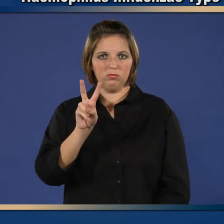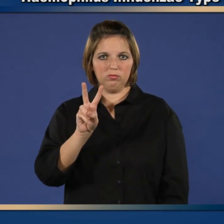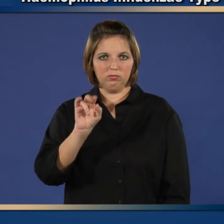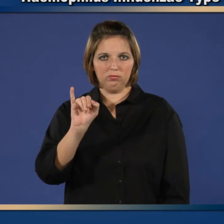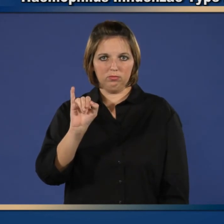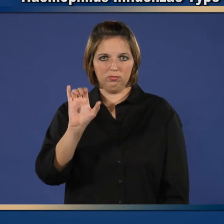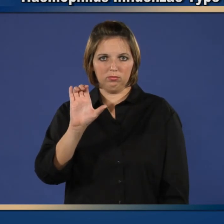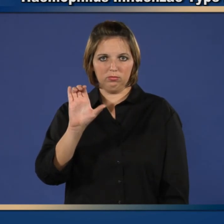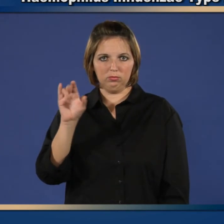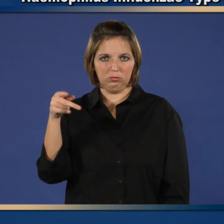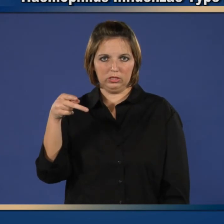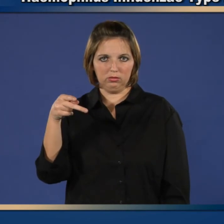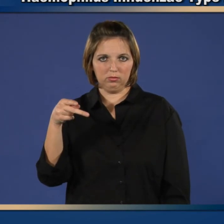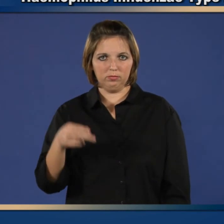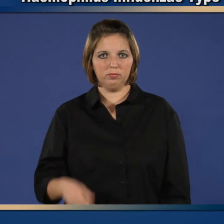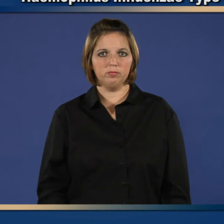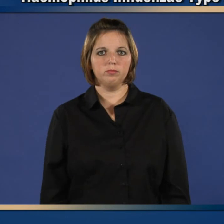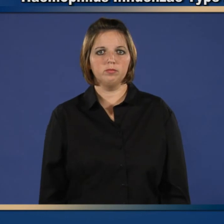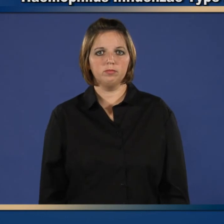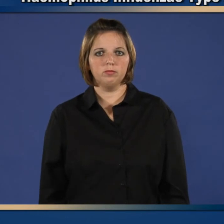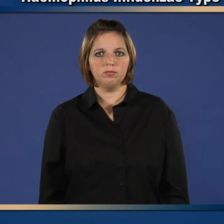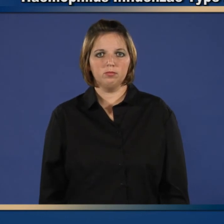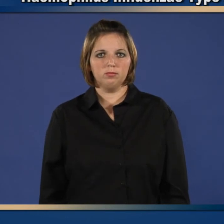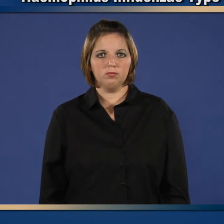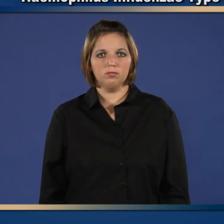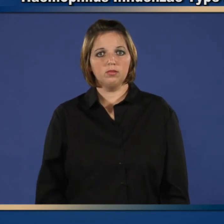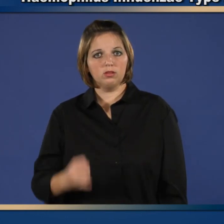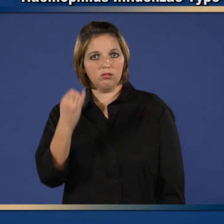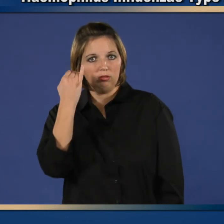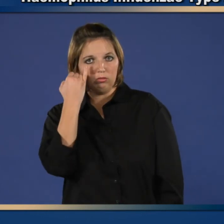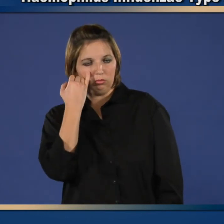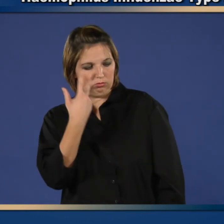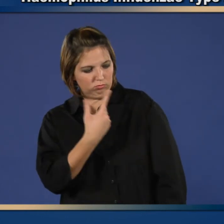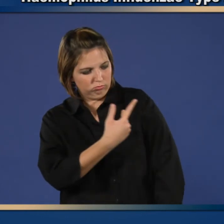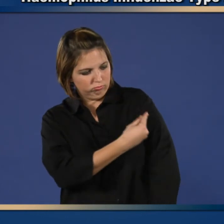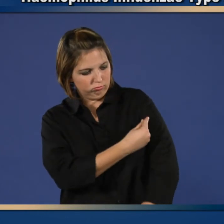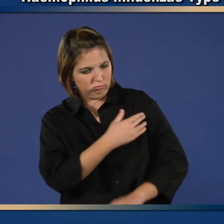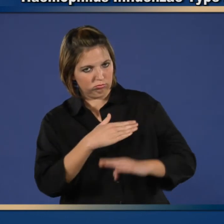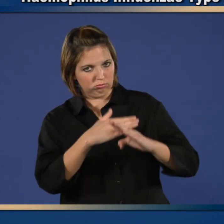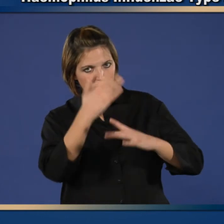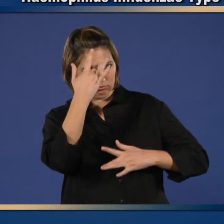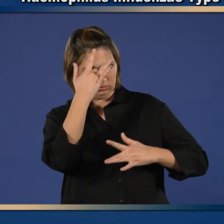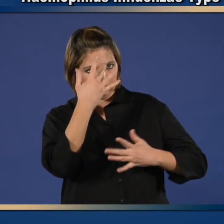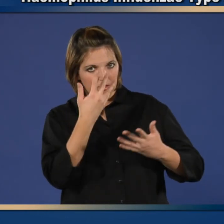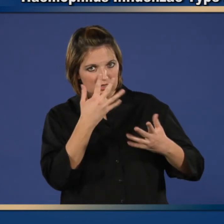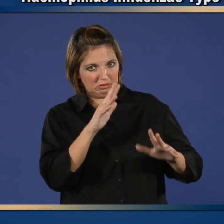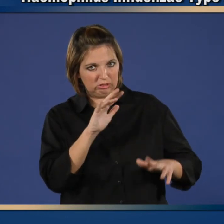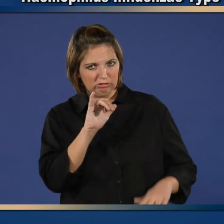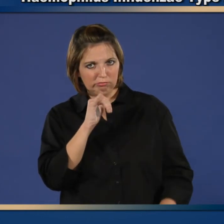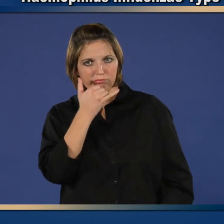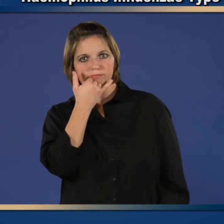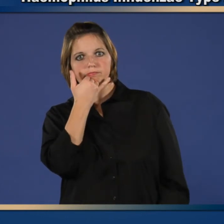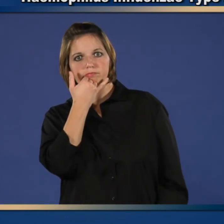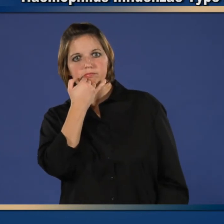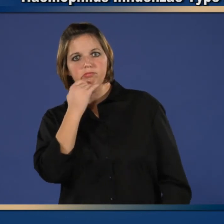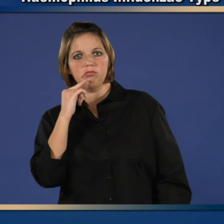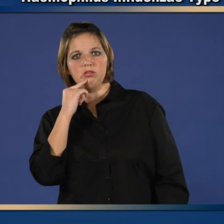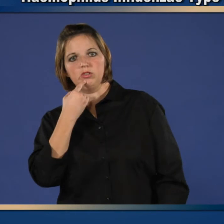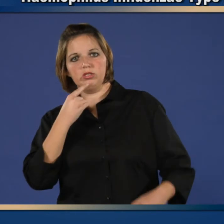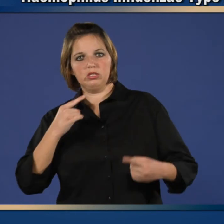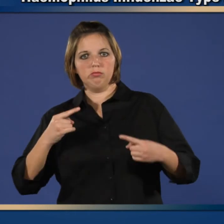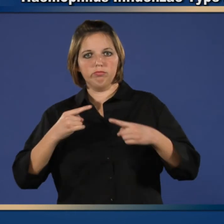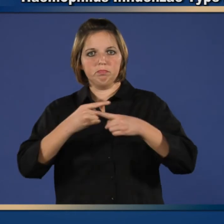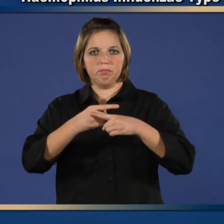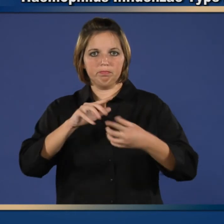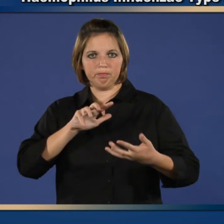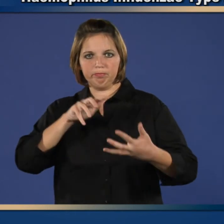In the rare event that you or your child has a serious reaction to a vaccine, a federal